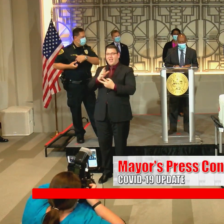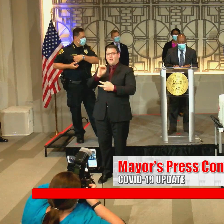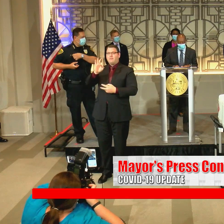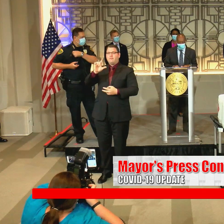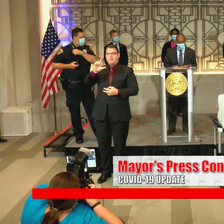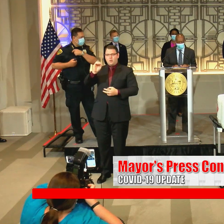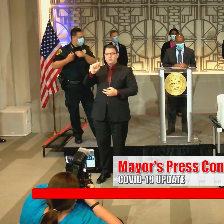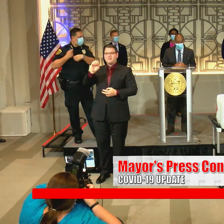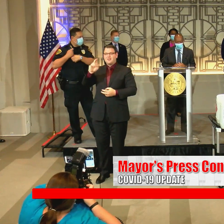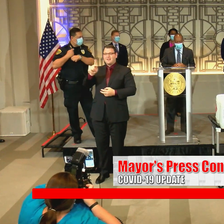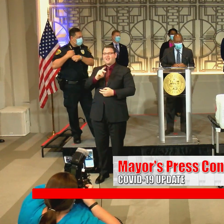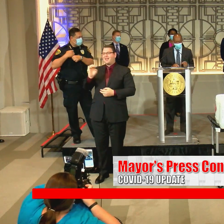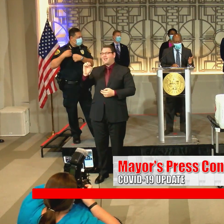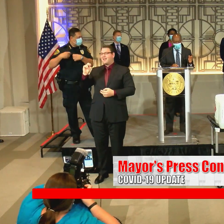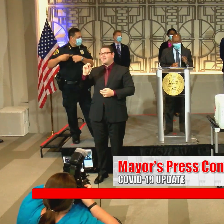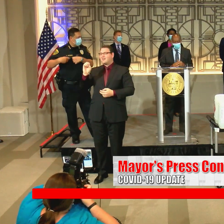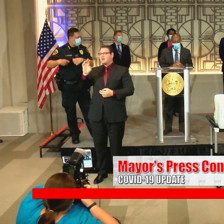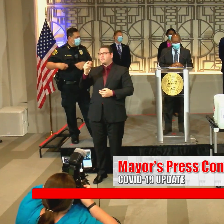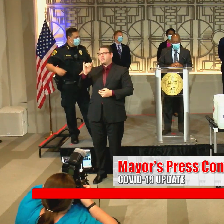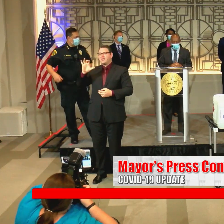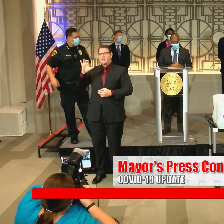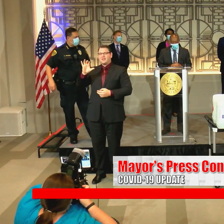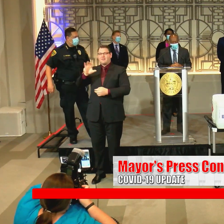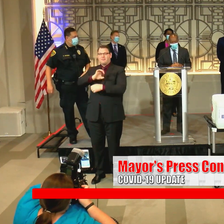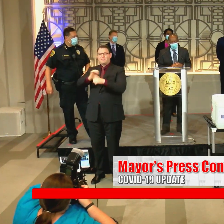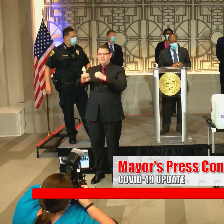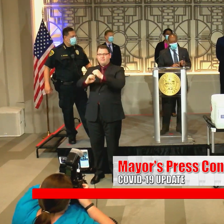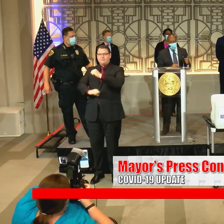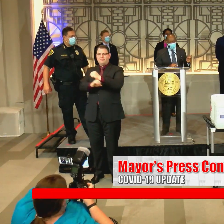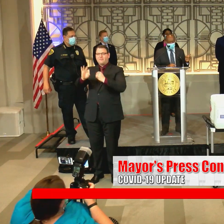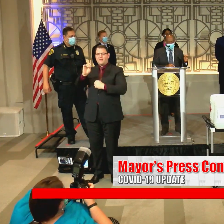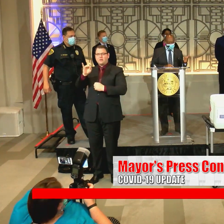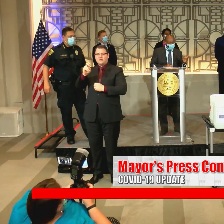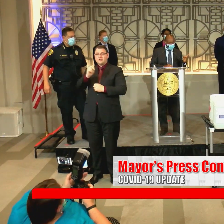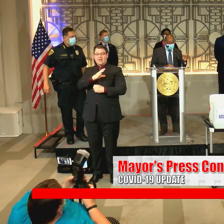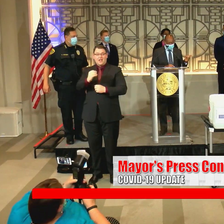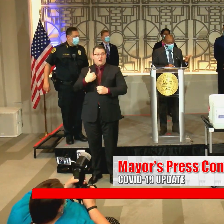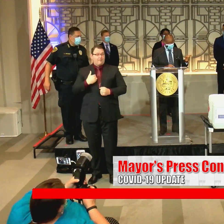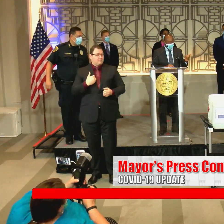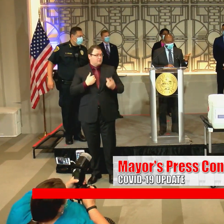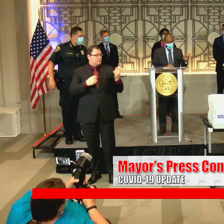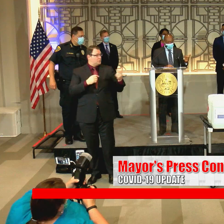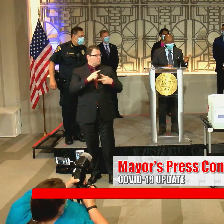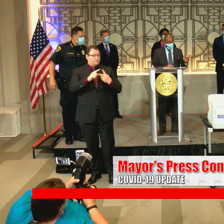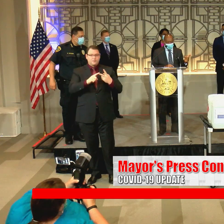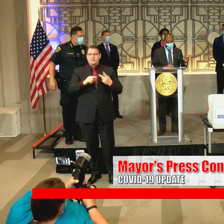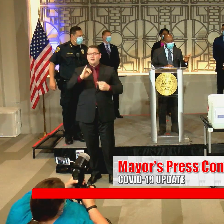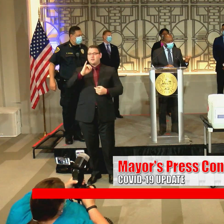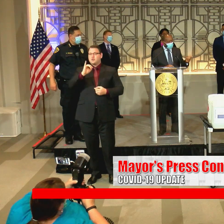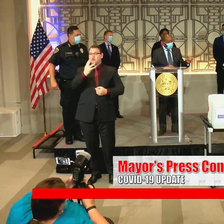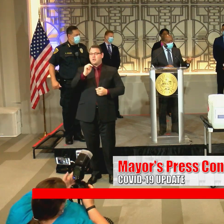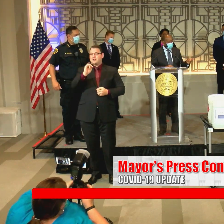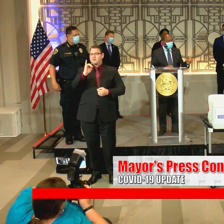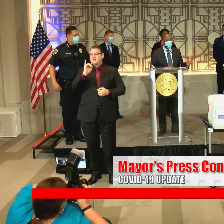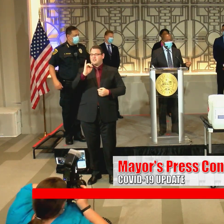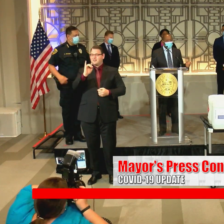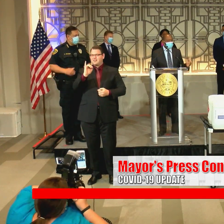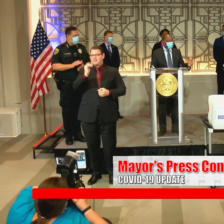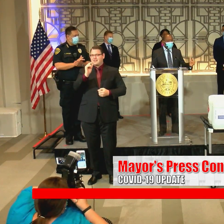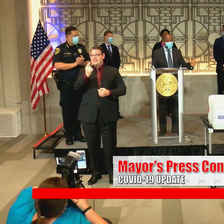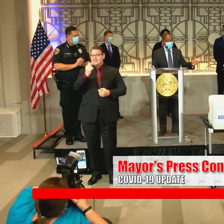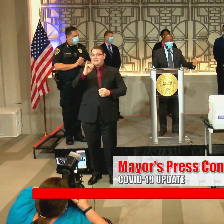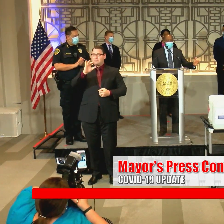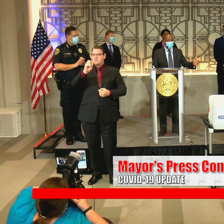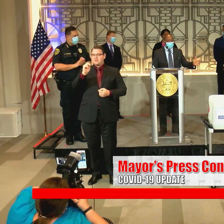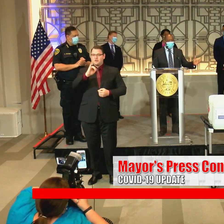Energetic Foundation. And we have representatives here today, including John Gibson Jr., the CEO of Flowtech Industries, and